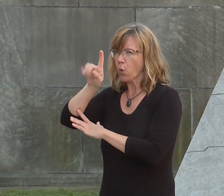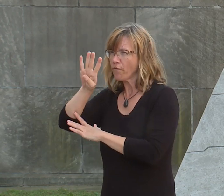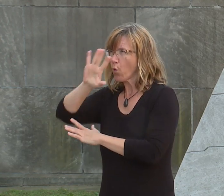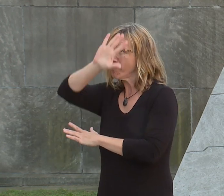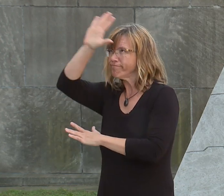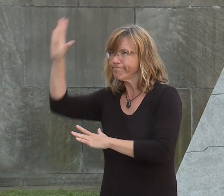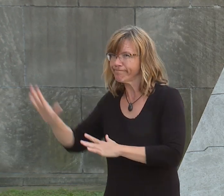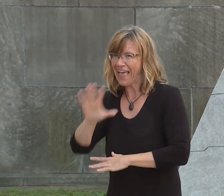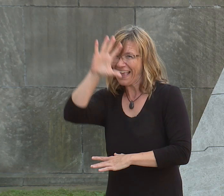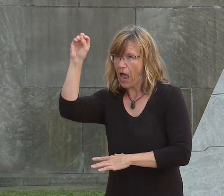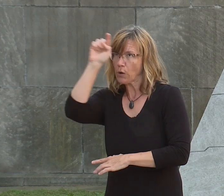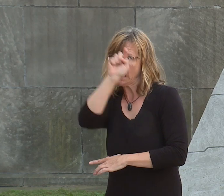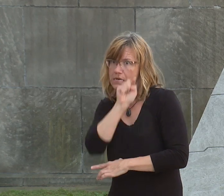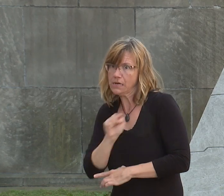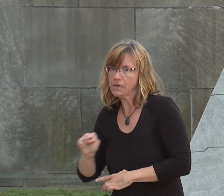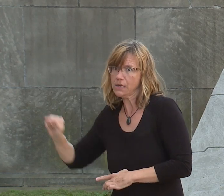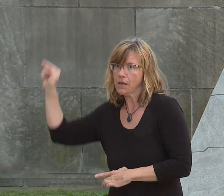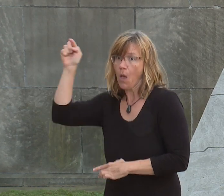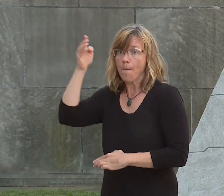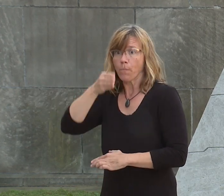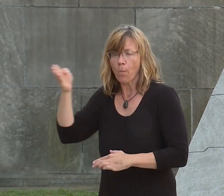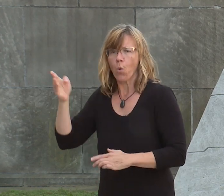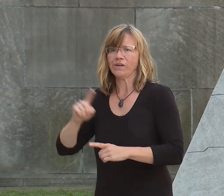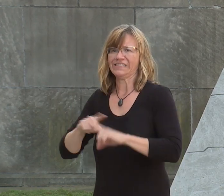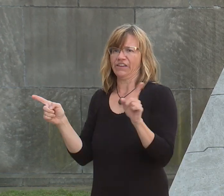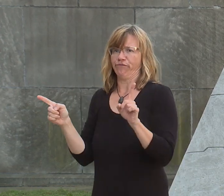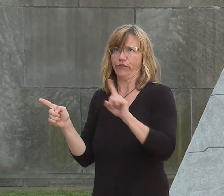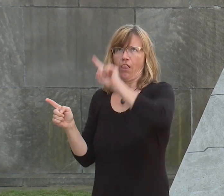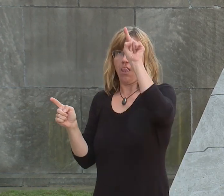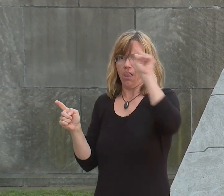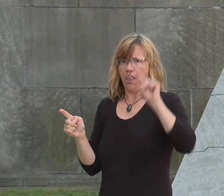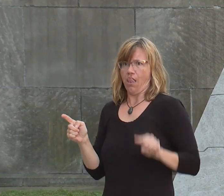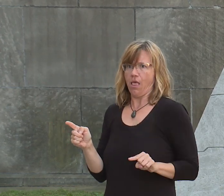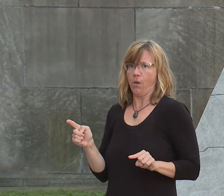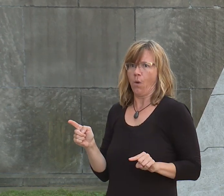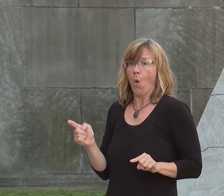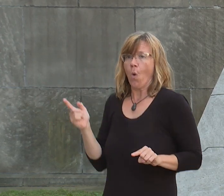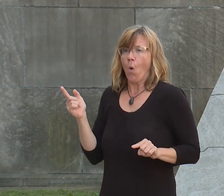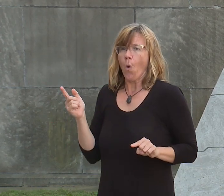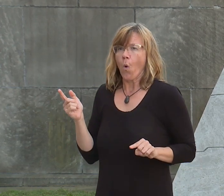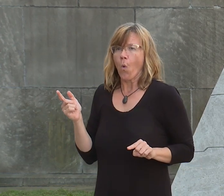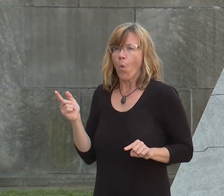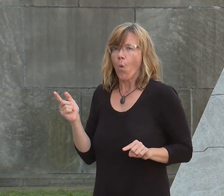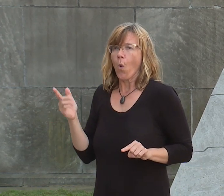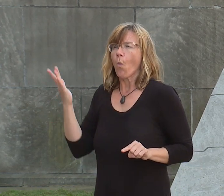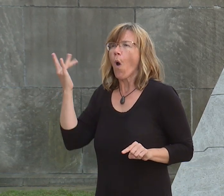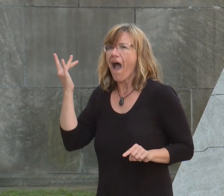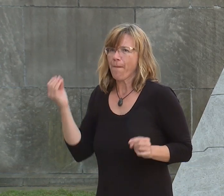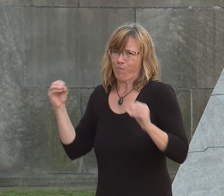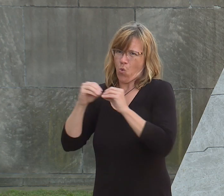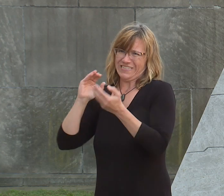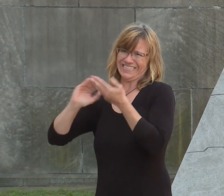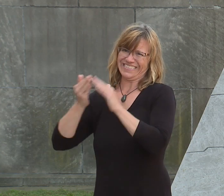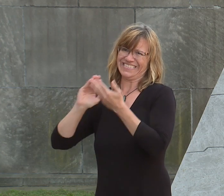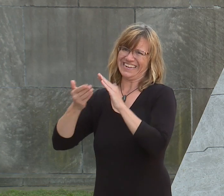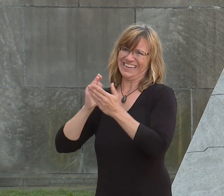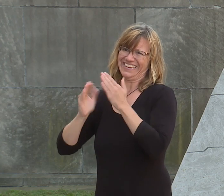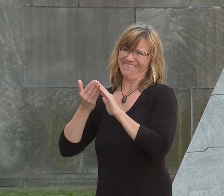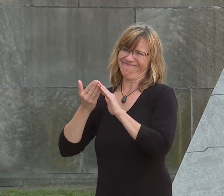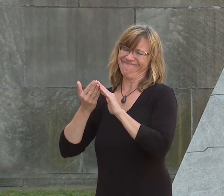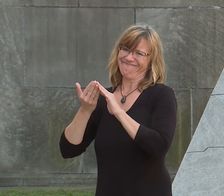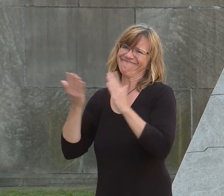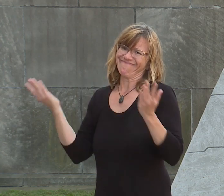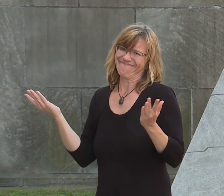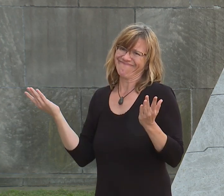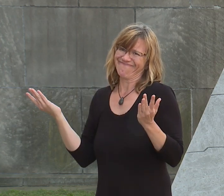City is different from every other jurisdiction. We're a large urban jurisdiction, accounting for about 10% of the state's population. We're much more